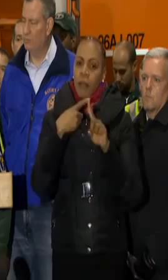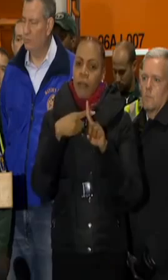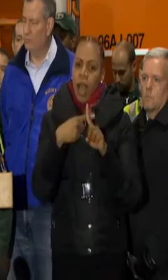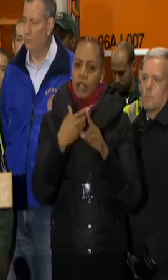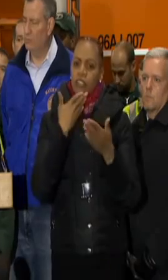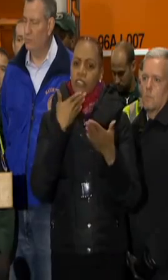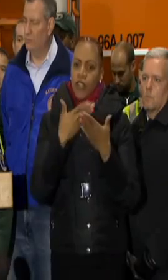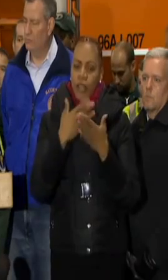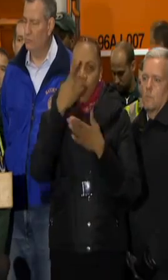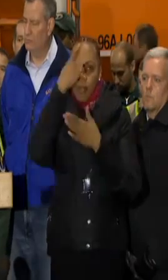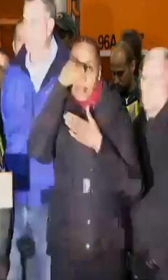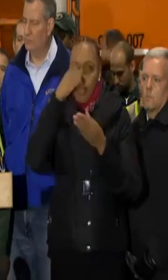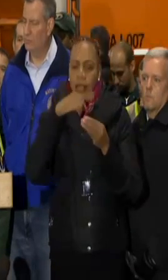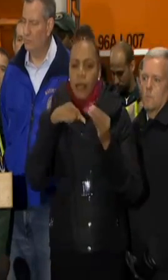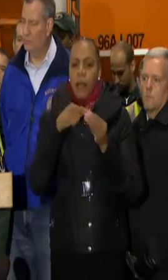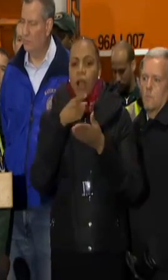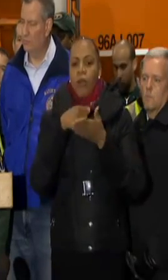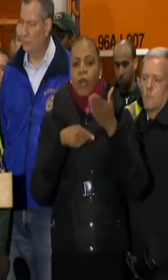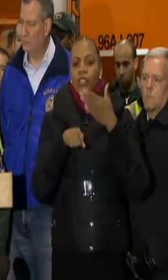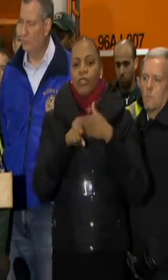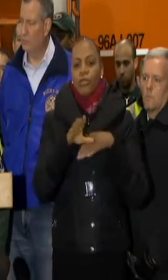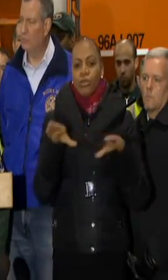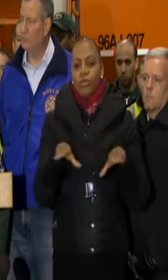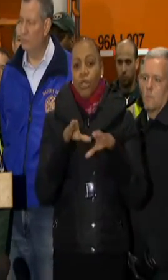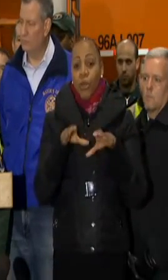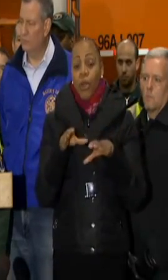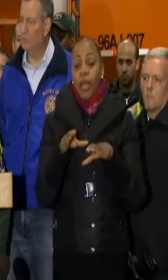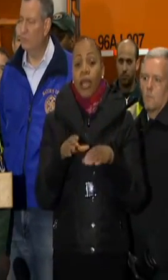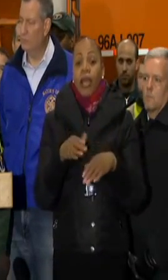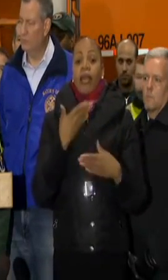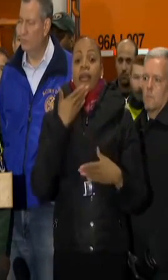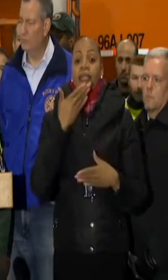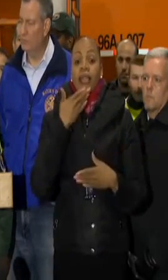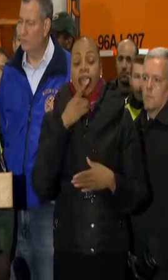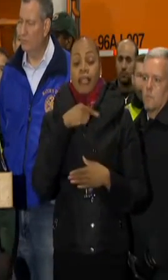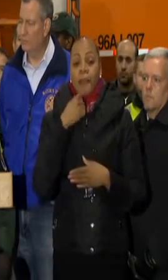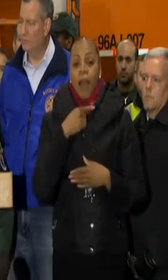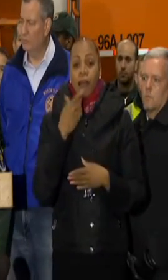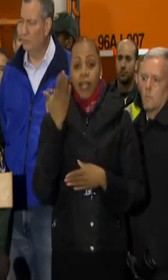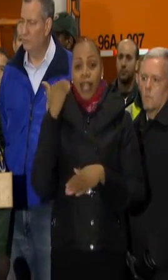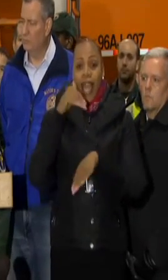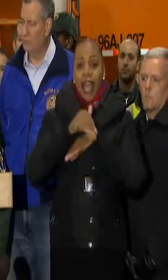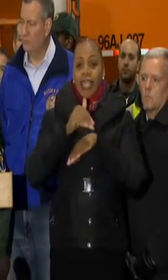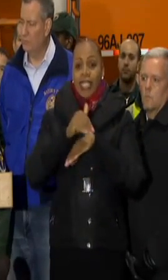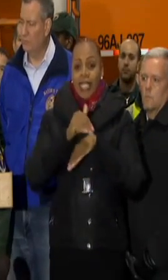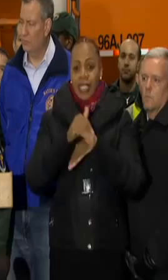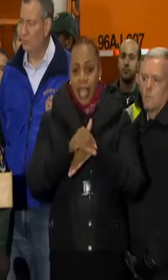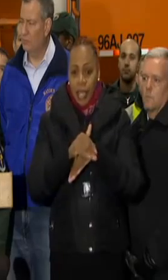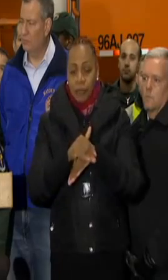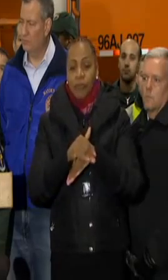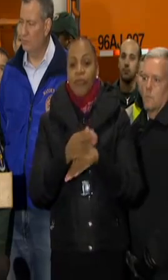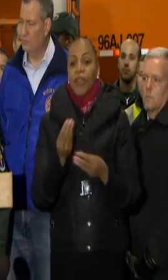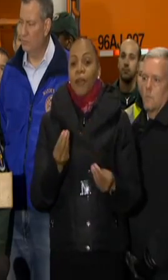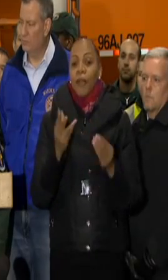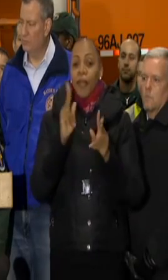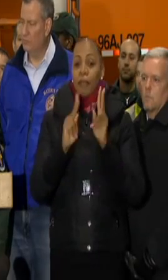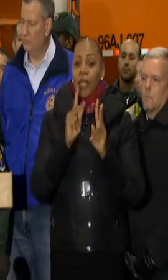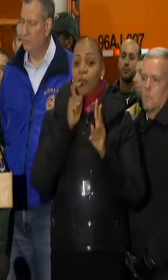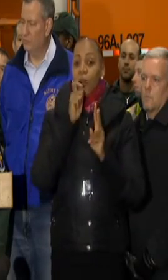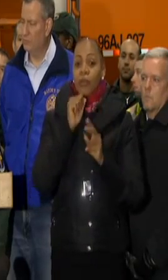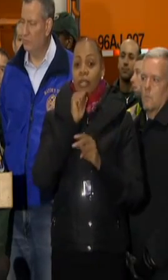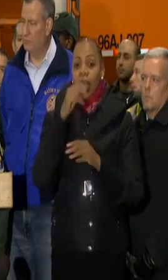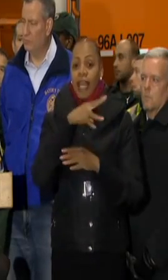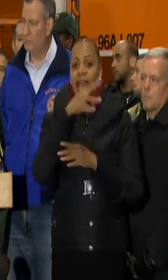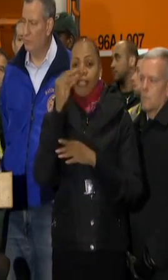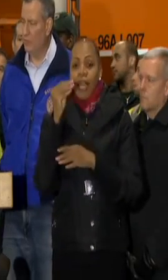And I must thank the public, because last night, thanks to the mayor and making all the announcements, we did have the roads to ourselves, and it made it a lot easier for these men and